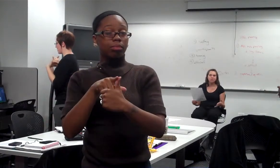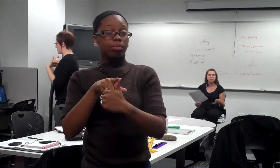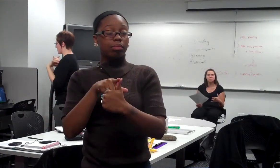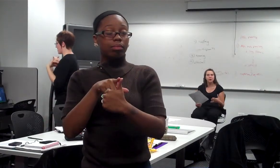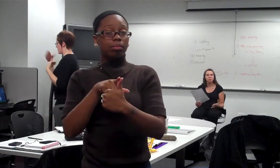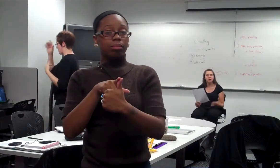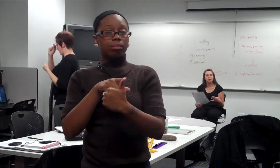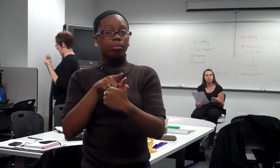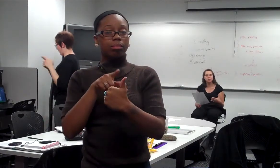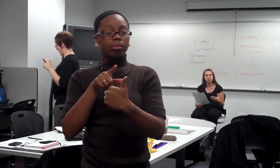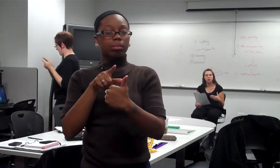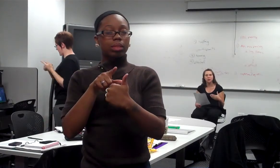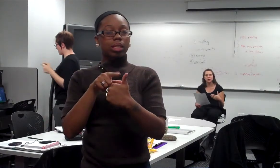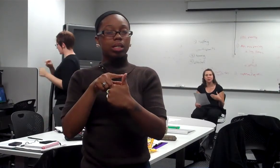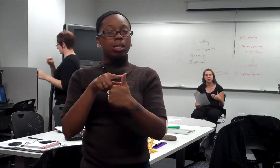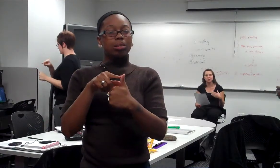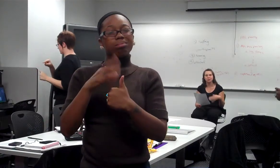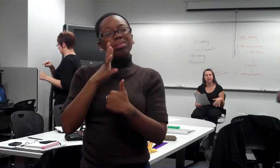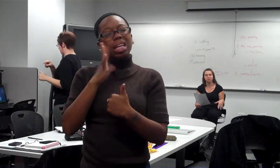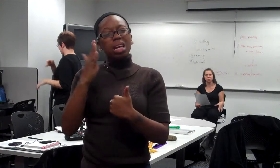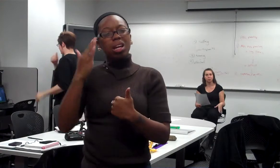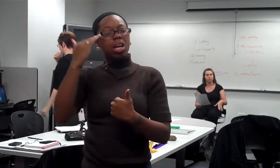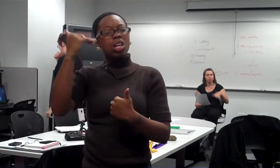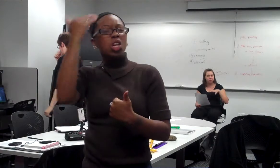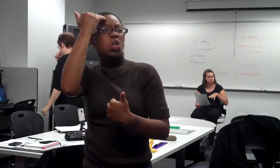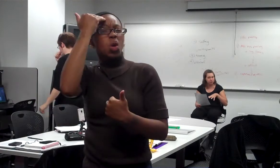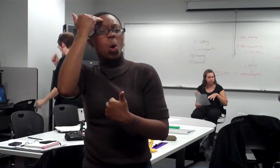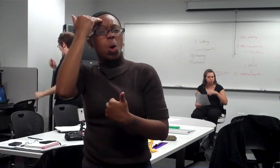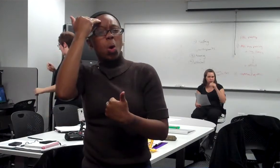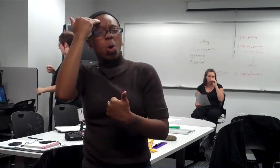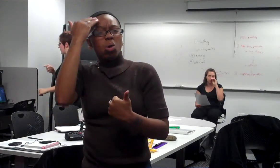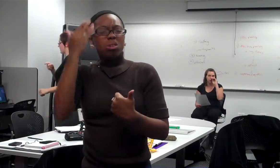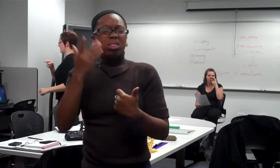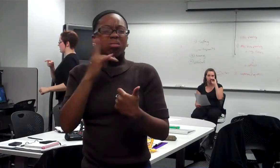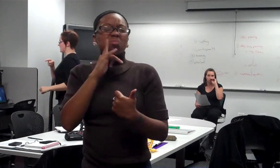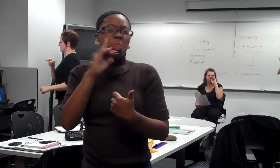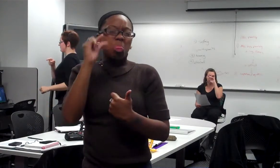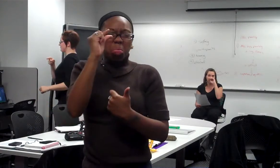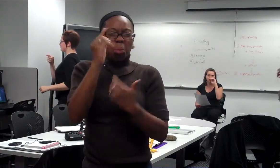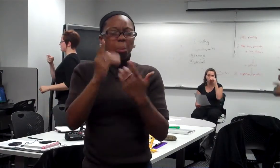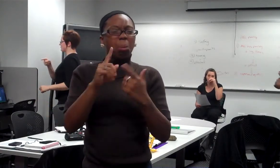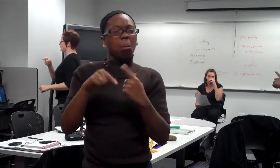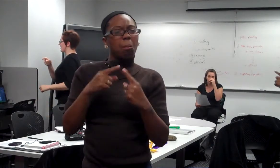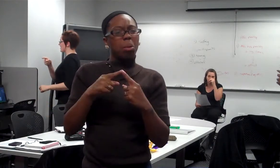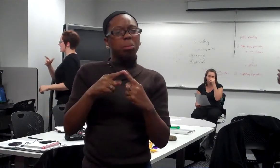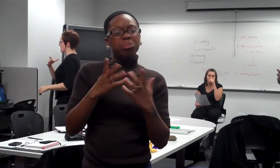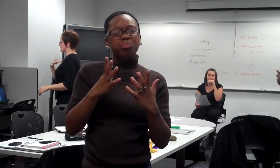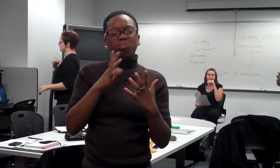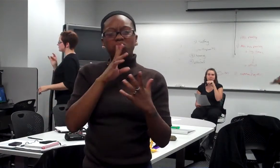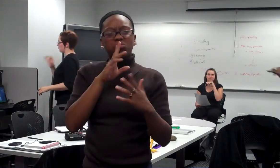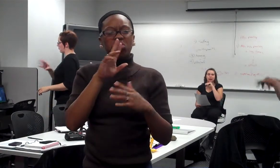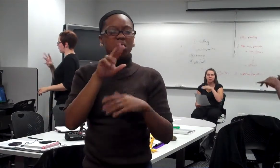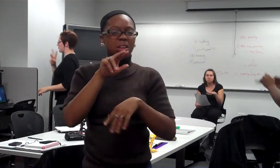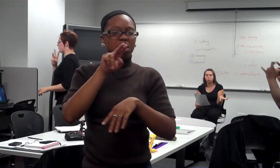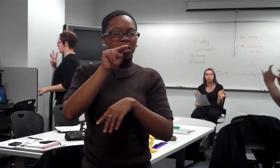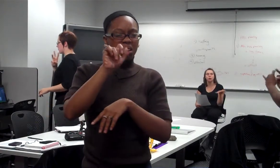he's an environmentalist, but he doesn't like to be in the thick of nature. He hates water, he hates